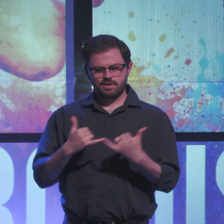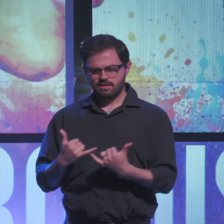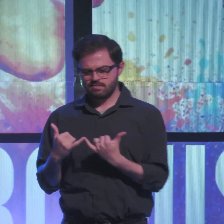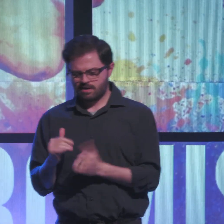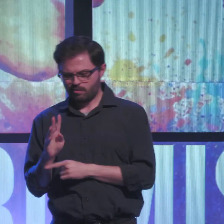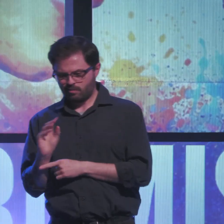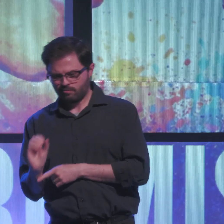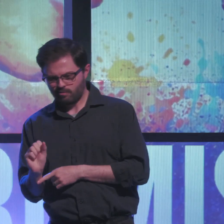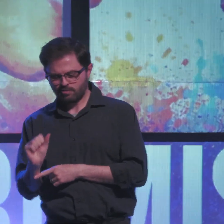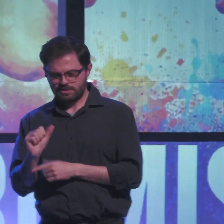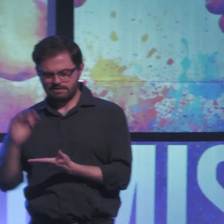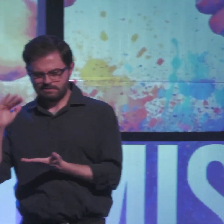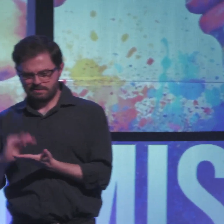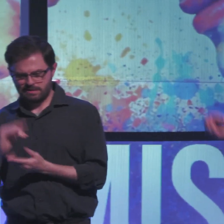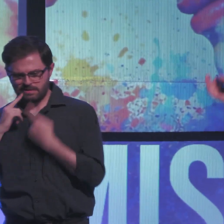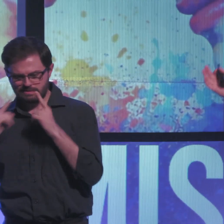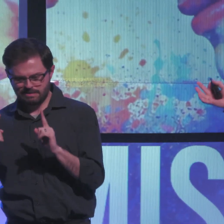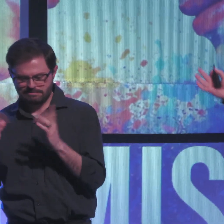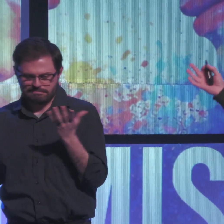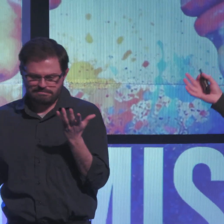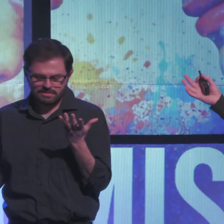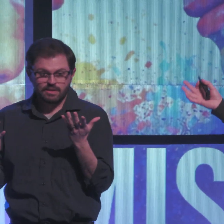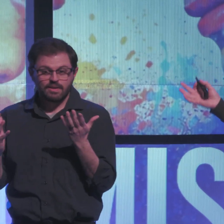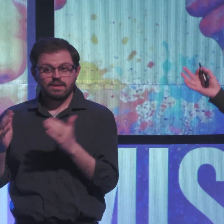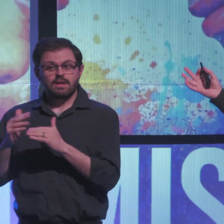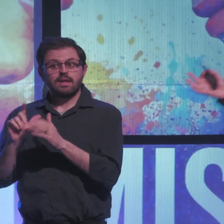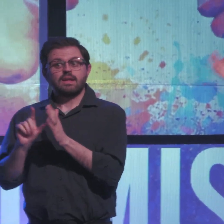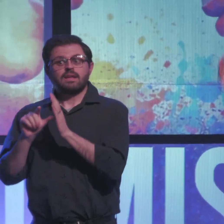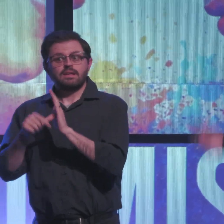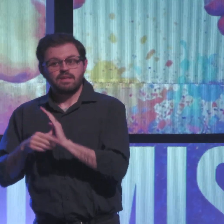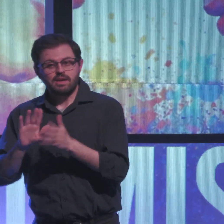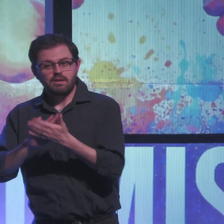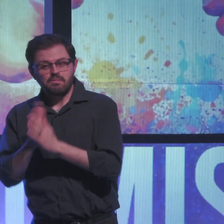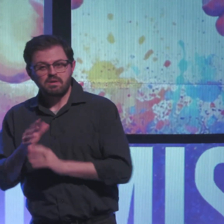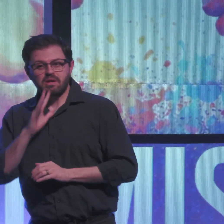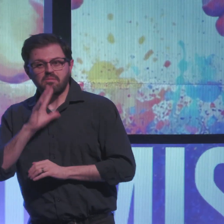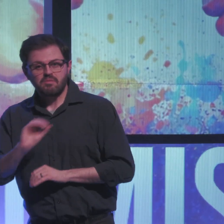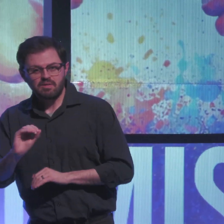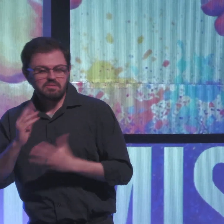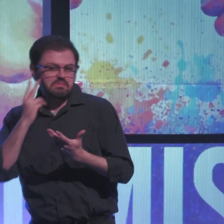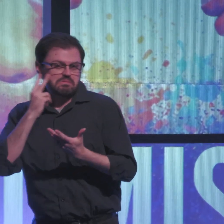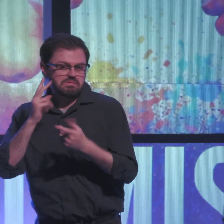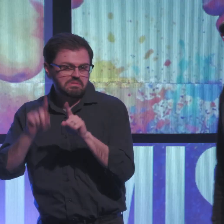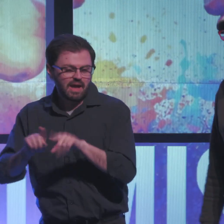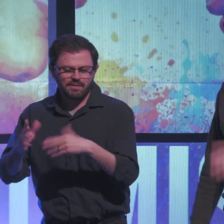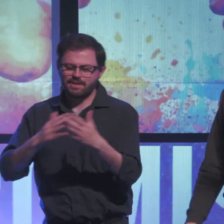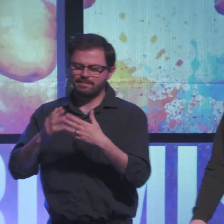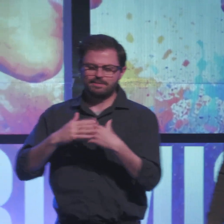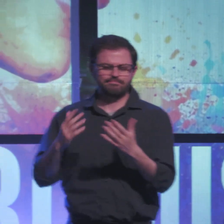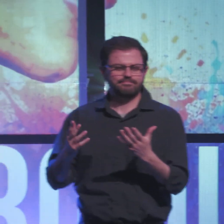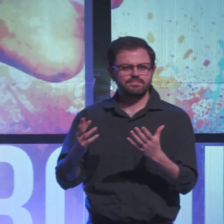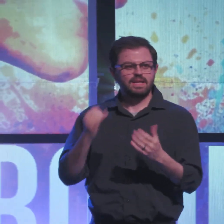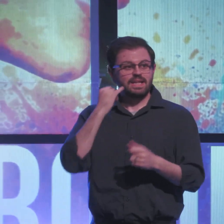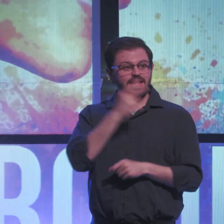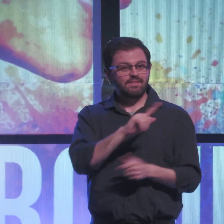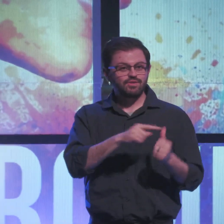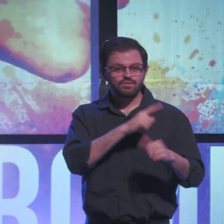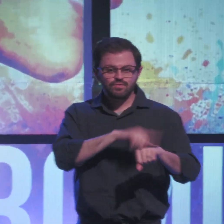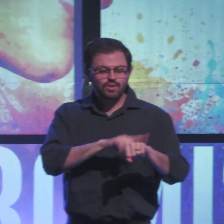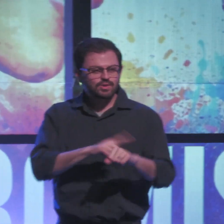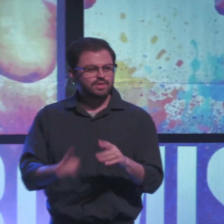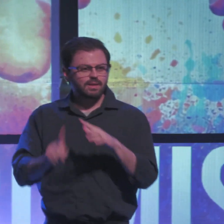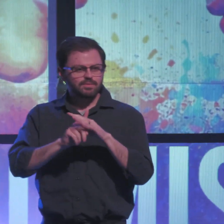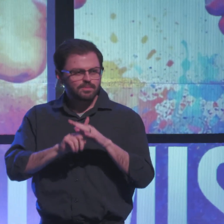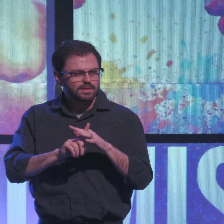much, okay? We'll see what the 50s hold, we'll see. Excellent. Well, hey, it's great to see you. If you're a guest today, thank you for staying